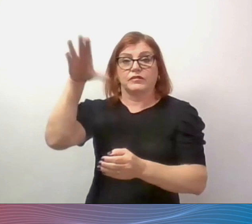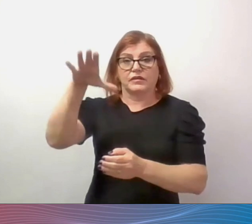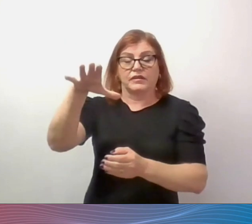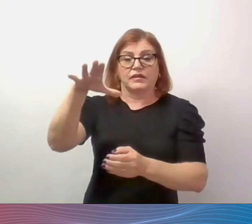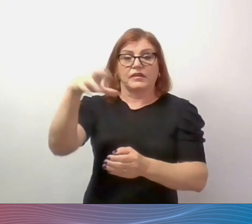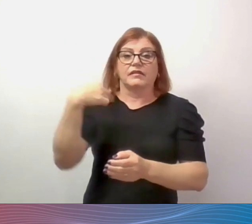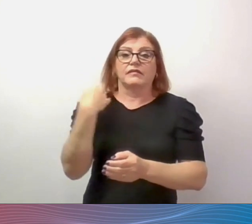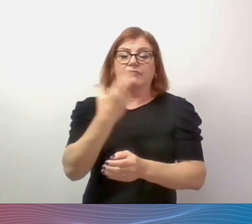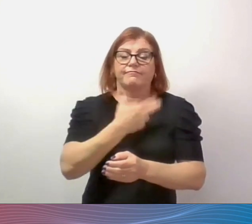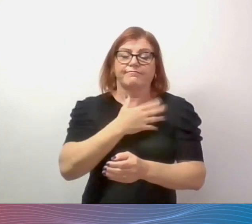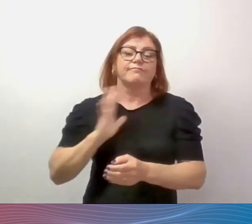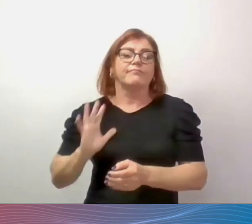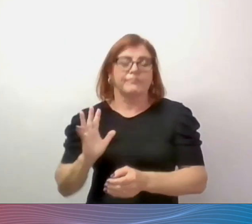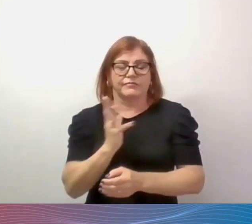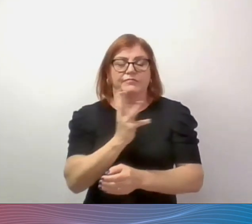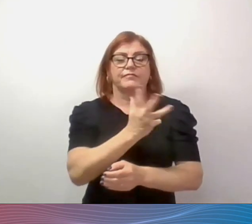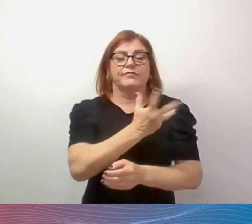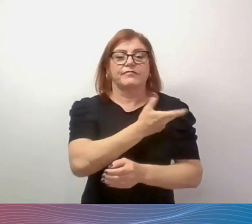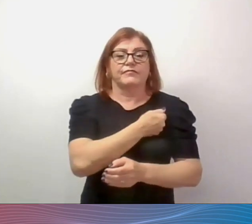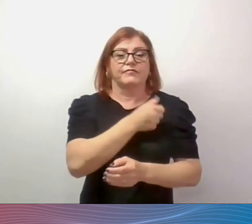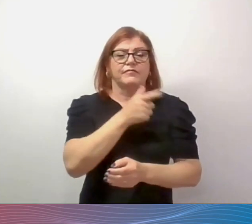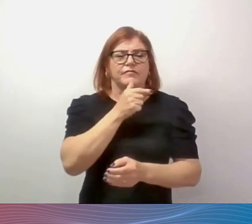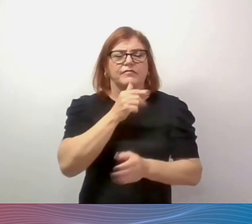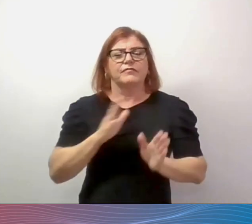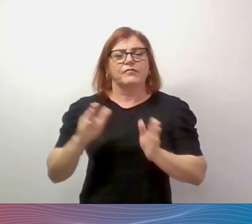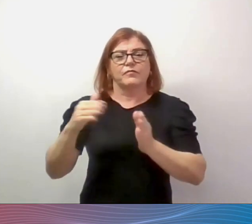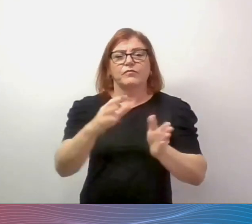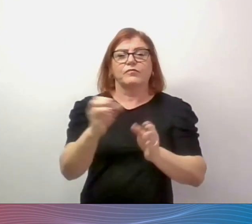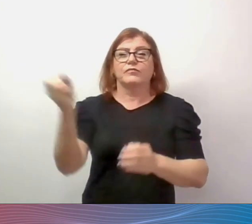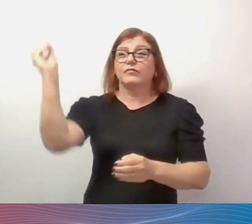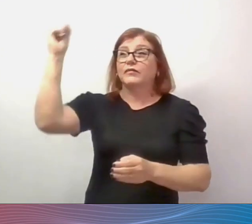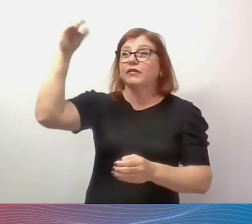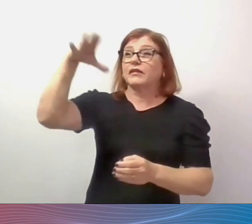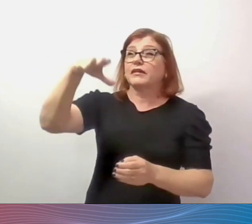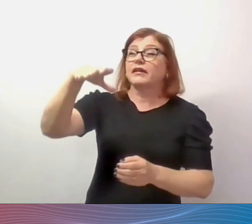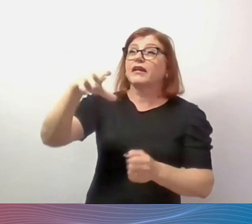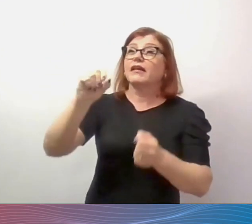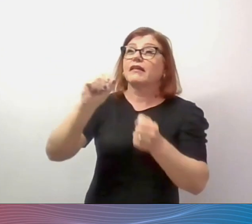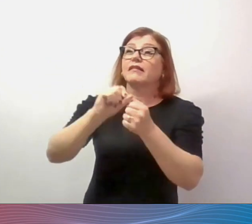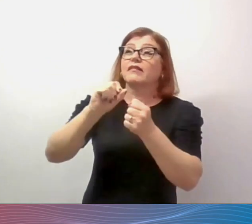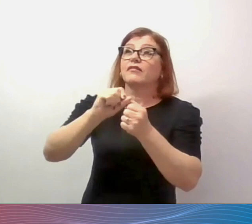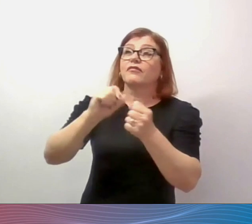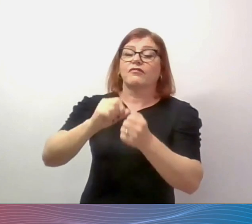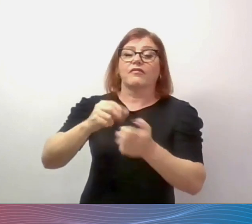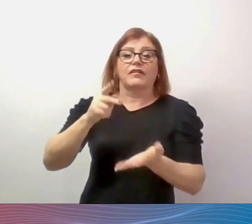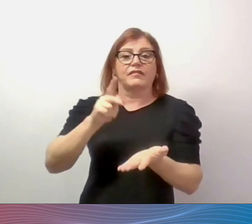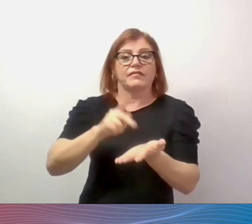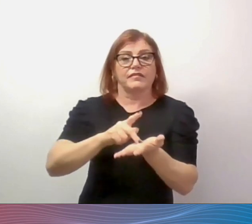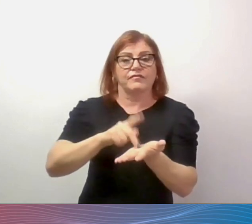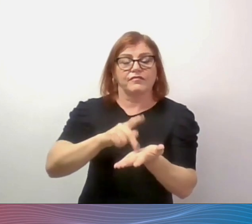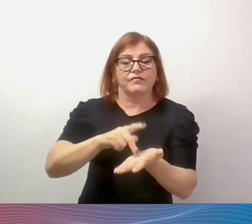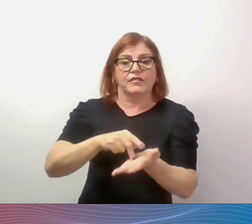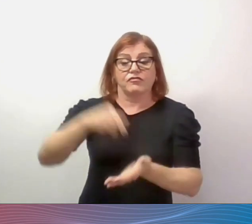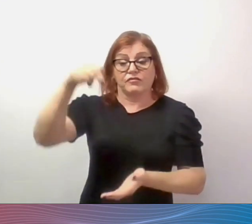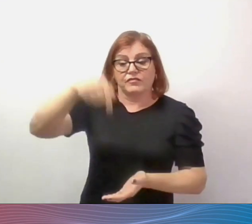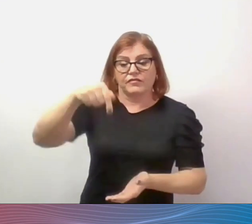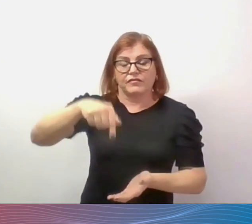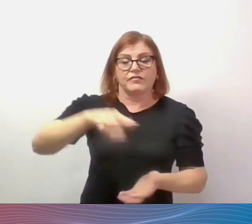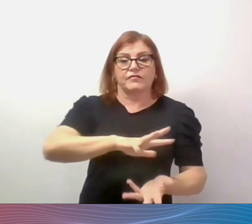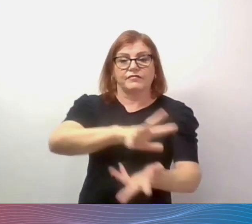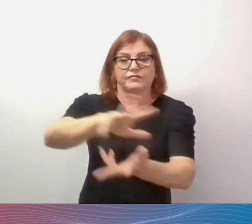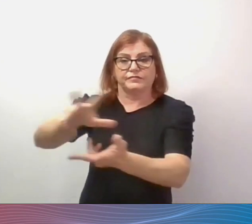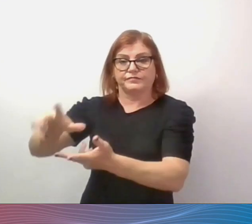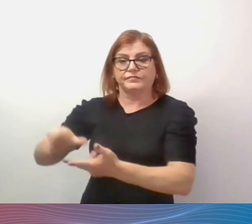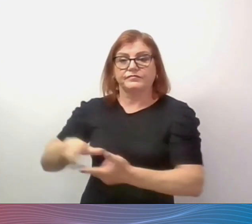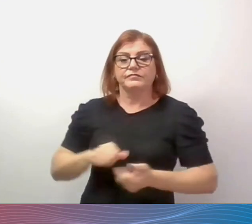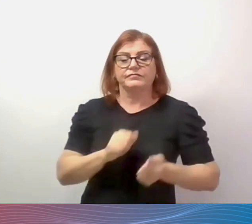salvation. Esse rio da graça é que faz a vontade de Deus aqui na terra. And this river of grace is what does God's will here on earth. Graças a